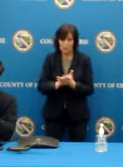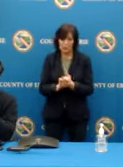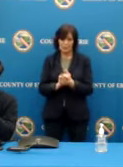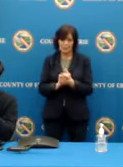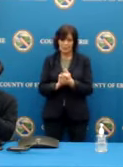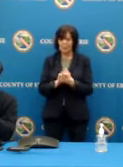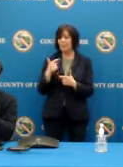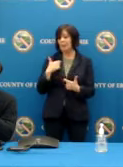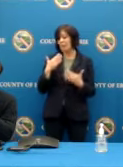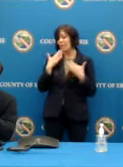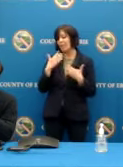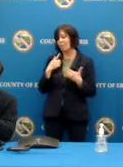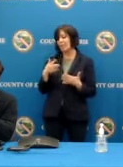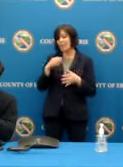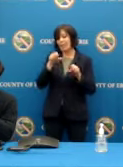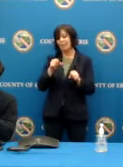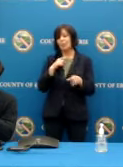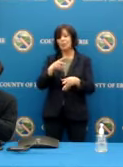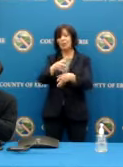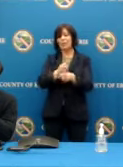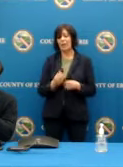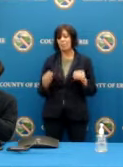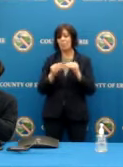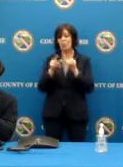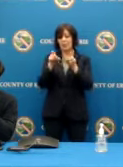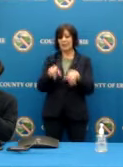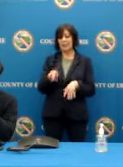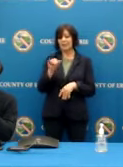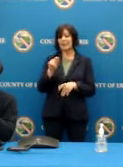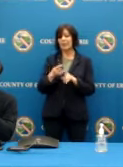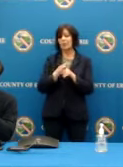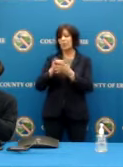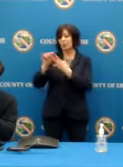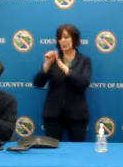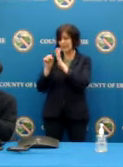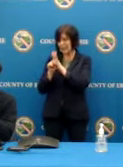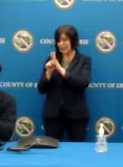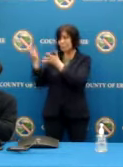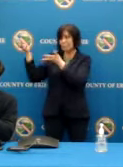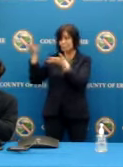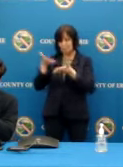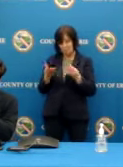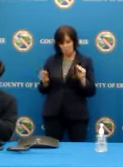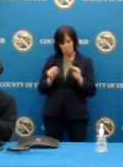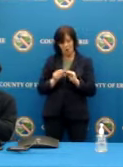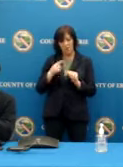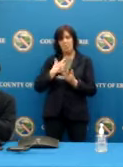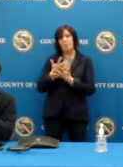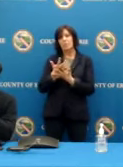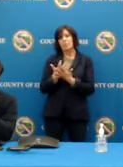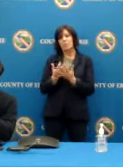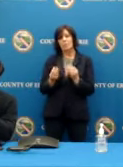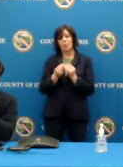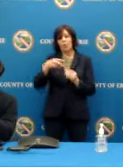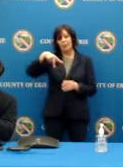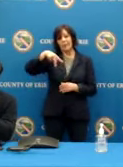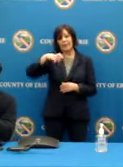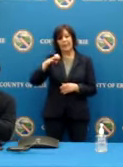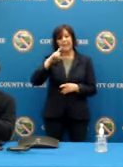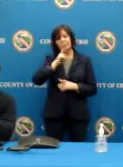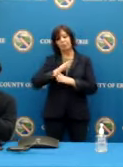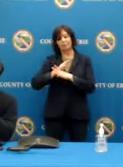am thankful we've been able to acquire more test kits from New York State. I also have been pleading for more PPEs for our local